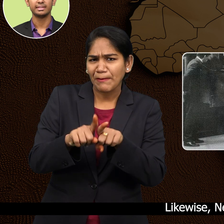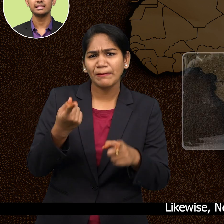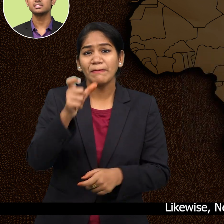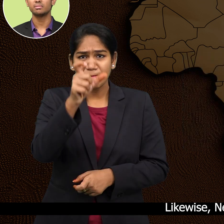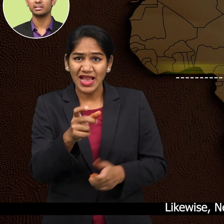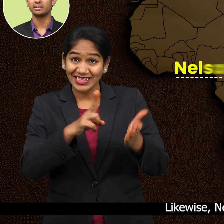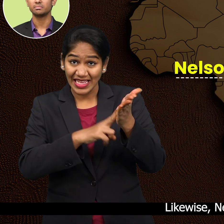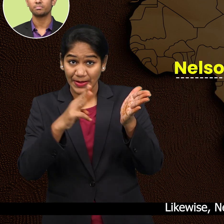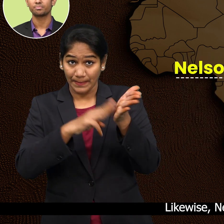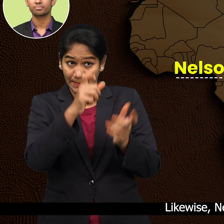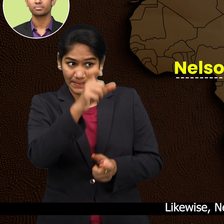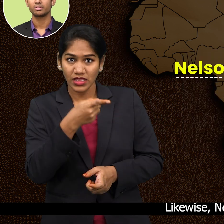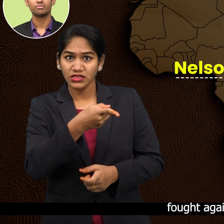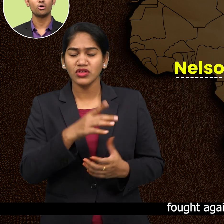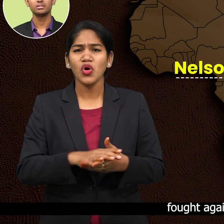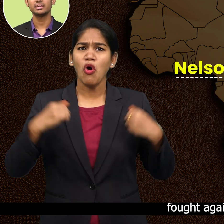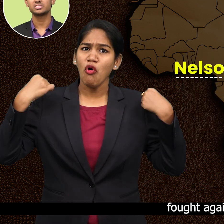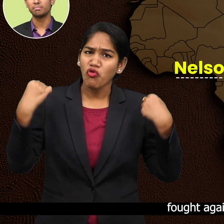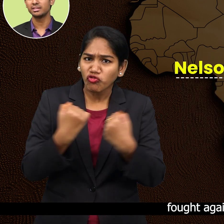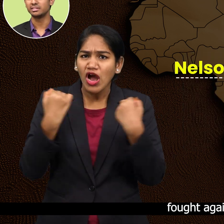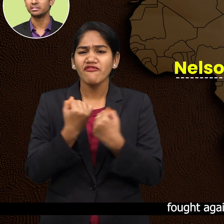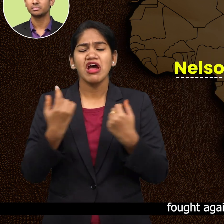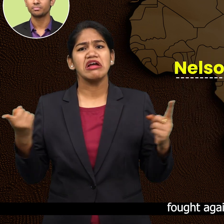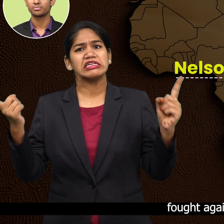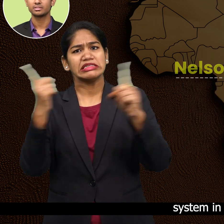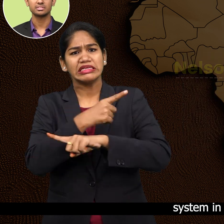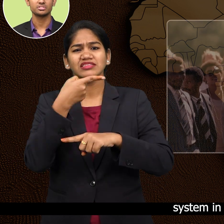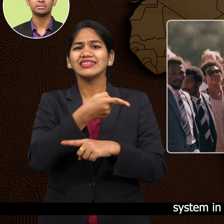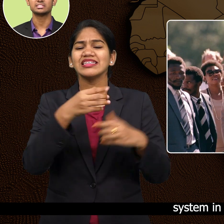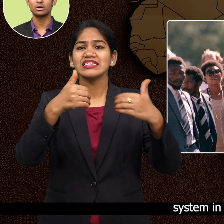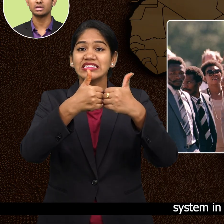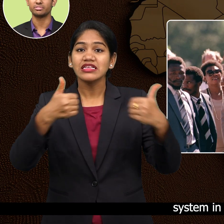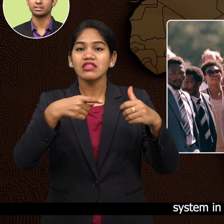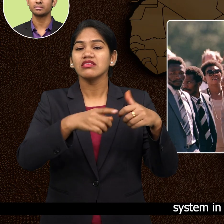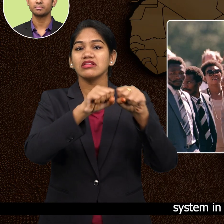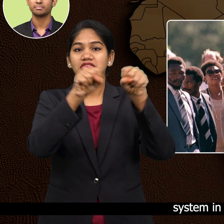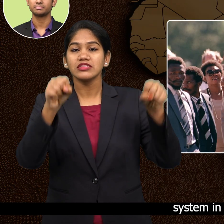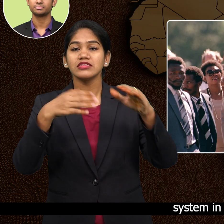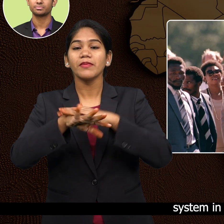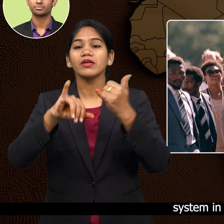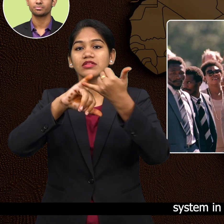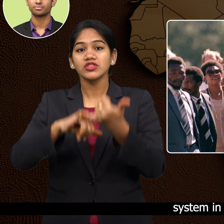Likewise, Nelson Mandela fought against apartheid system in South Africa,